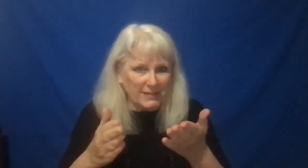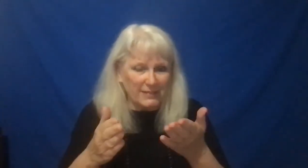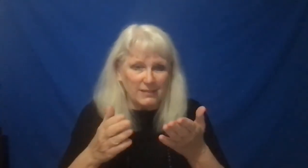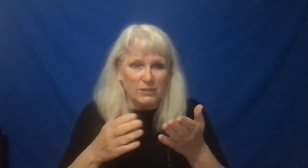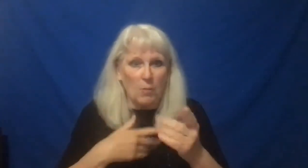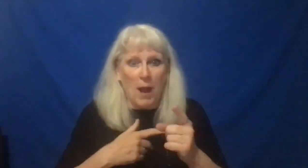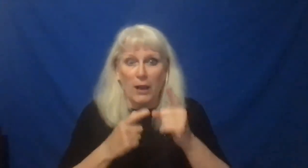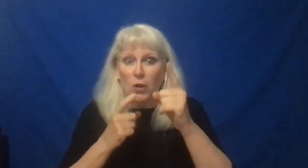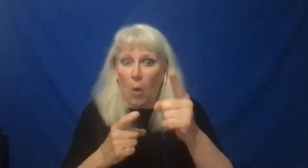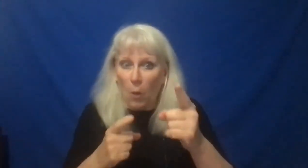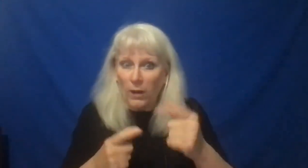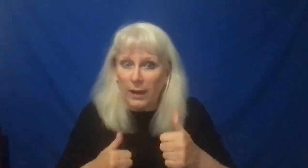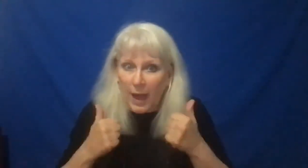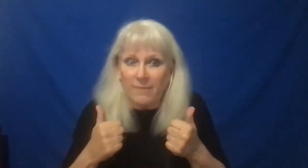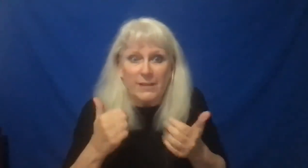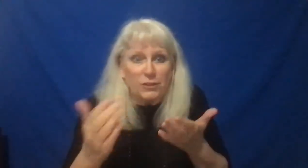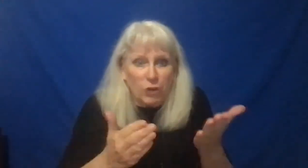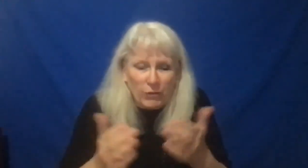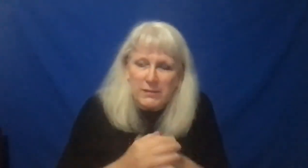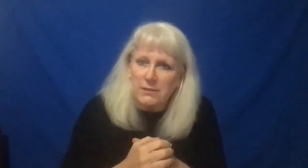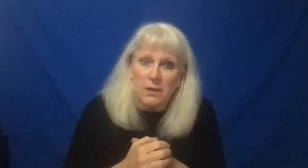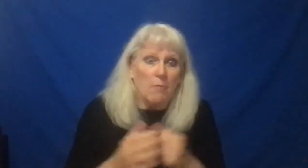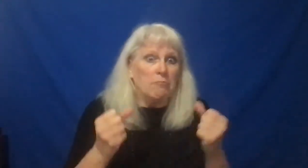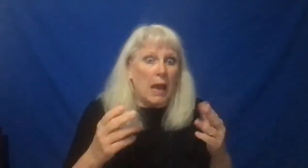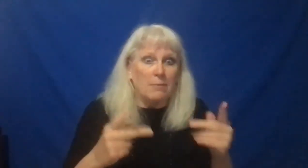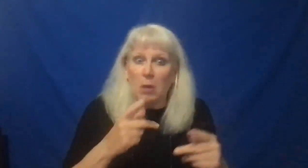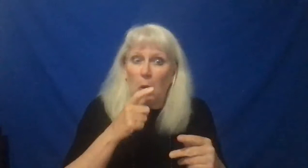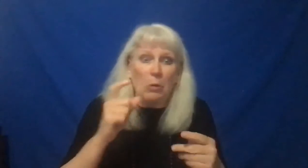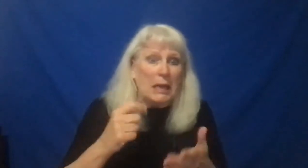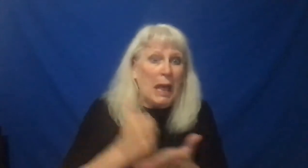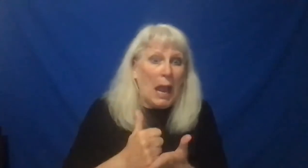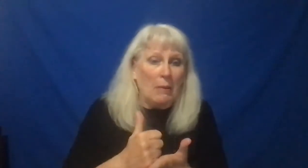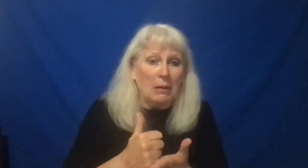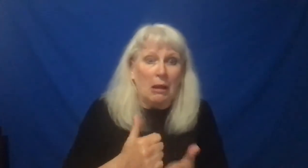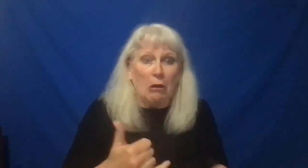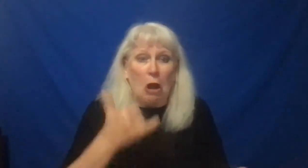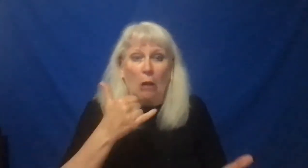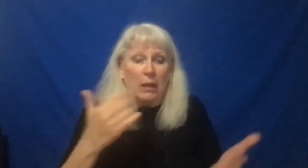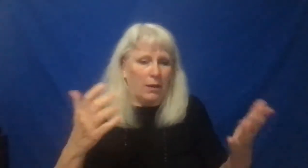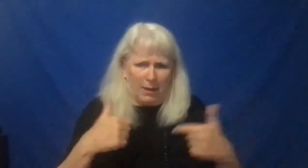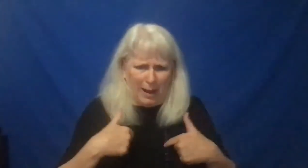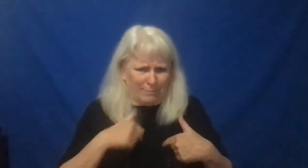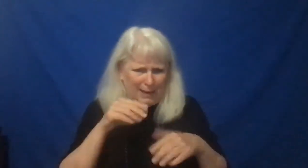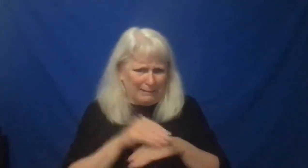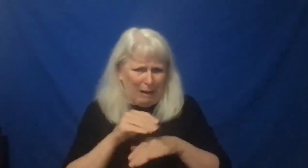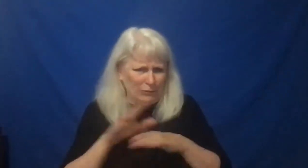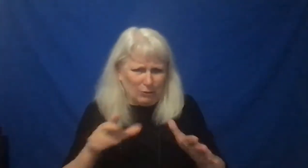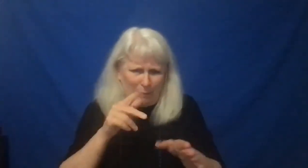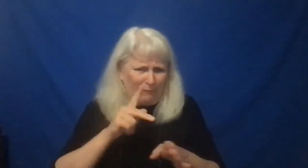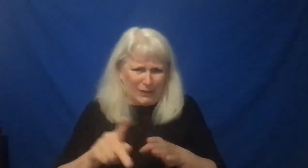from people who needed help. I'm not a professional counselor, or I don't even hold myself to be a professional